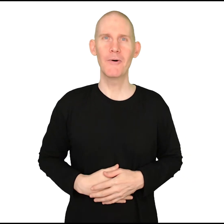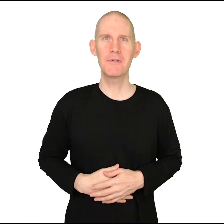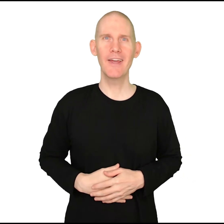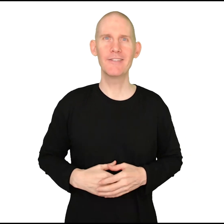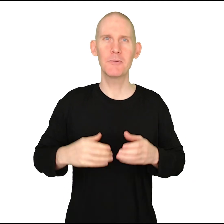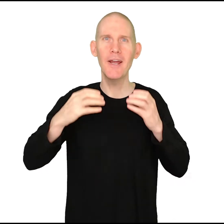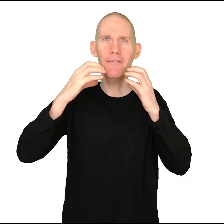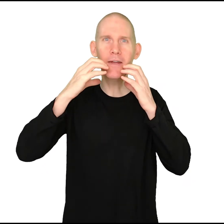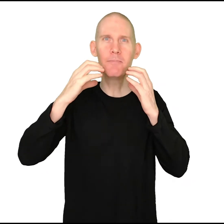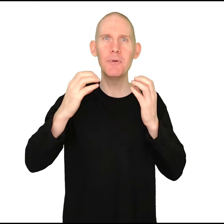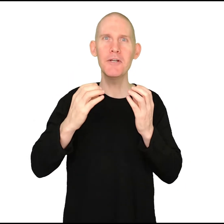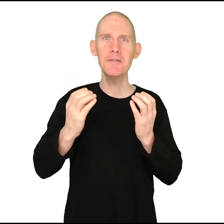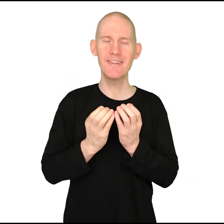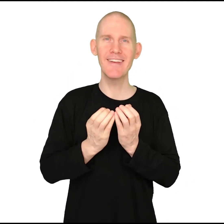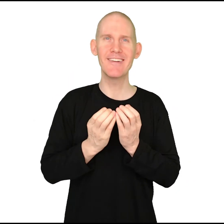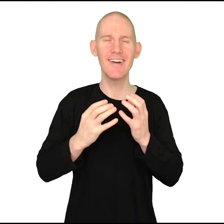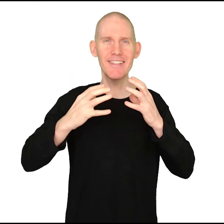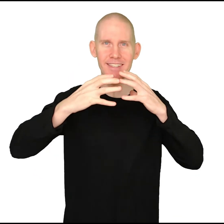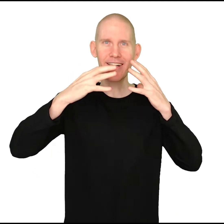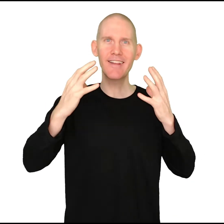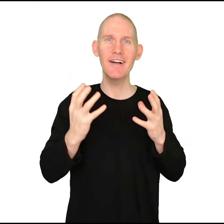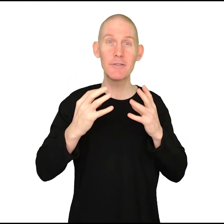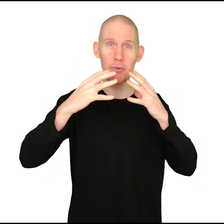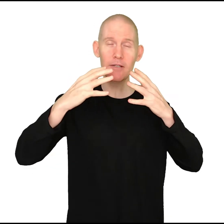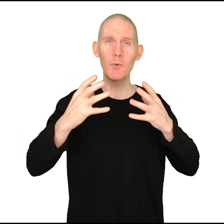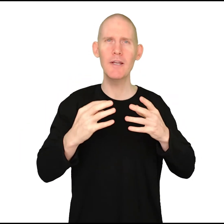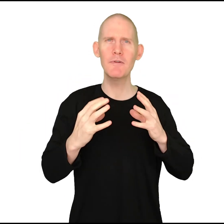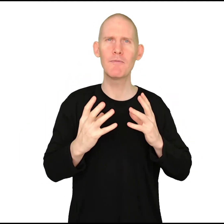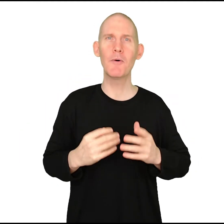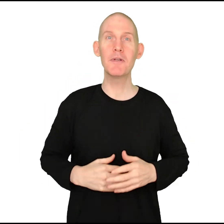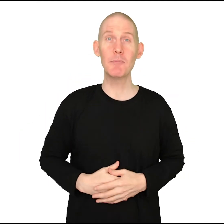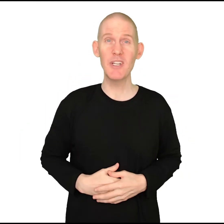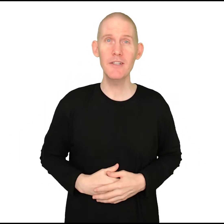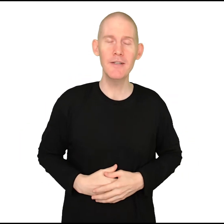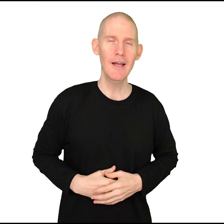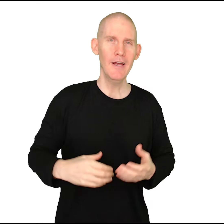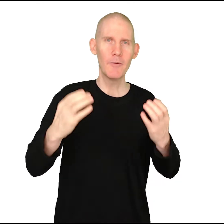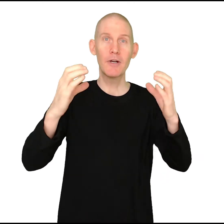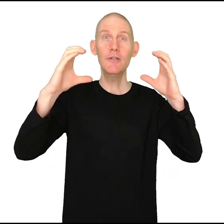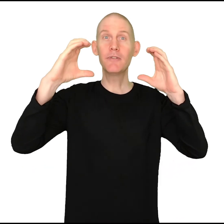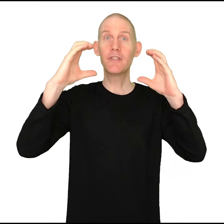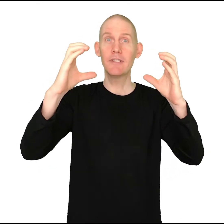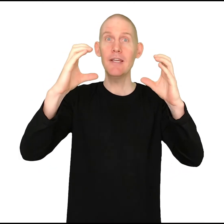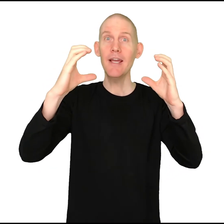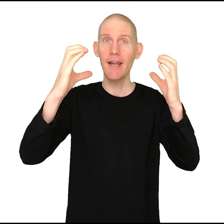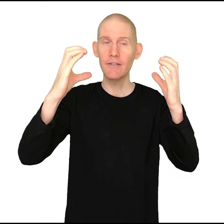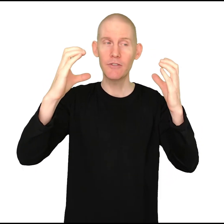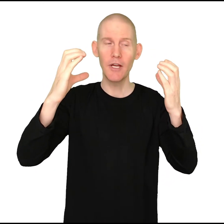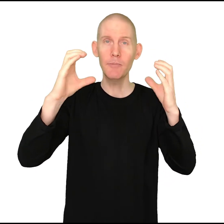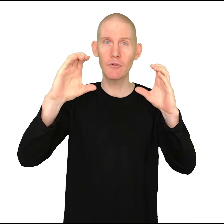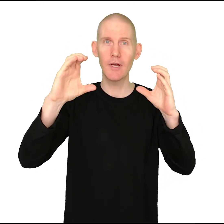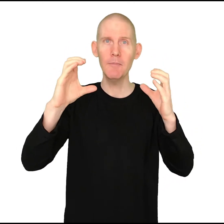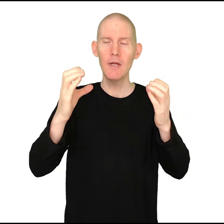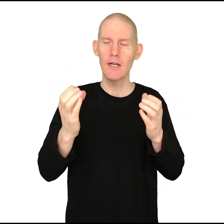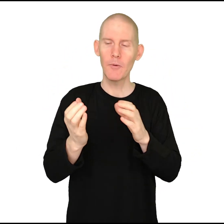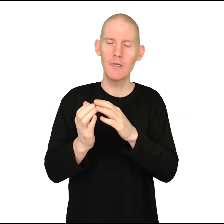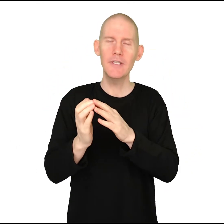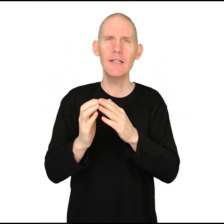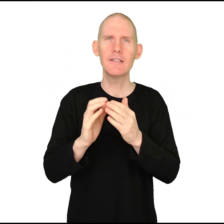Okay, so we have that beard thing, right? Santa Claus, big wavy flowing beard. We're going to use C hand shapes, okay? Now we're going to take the tips